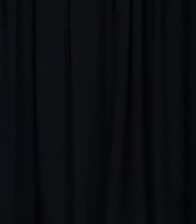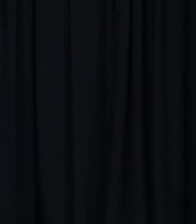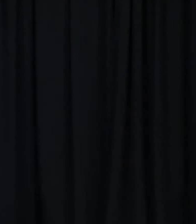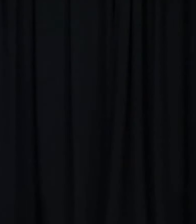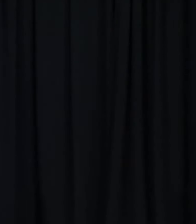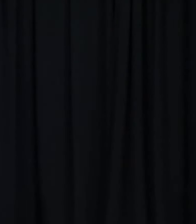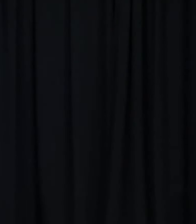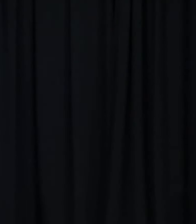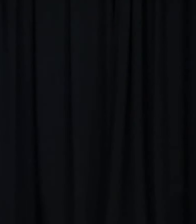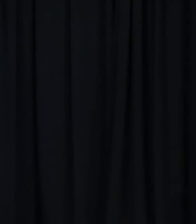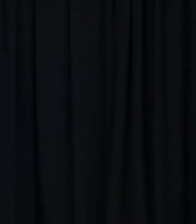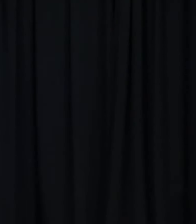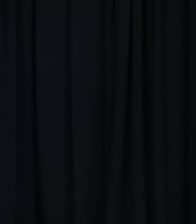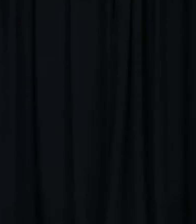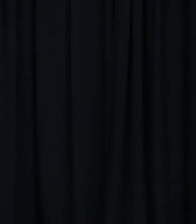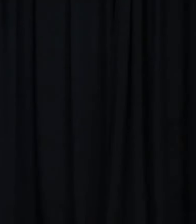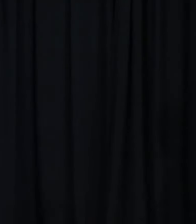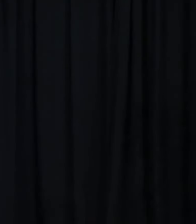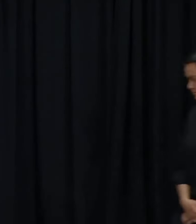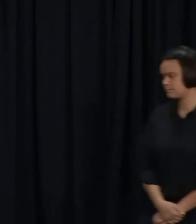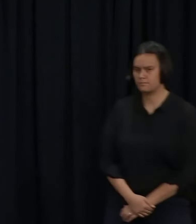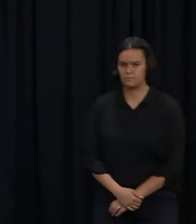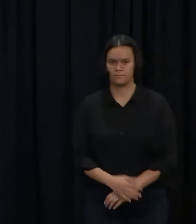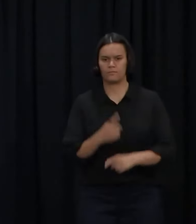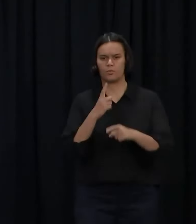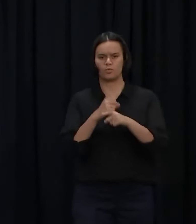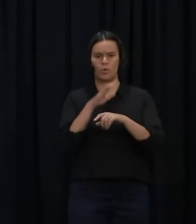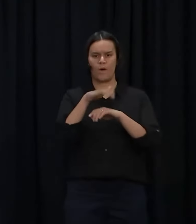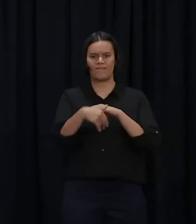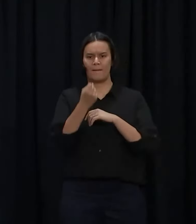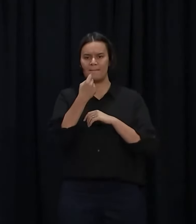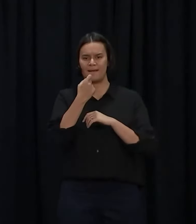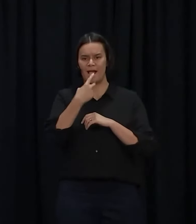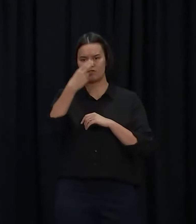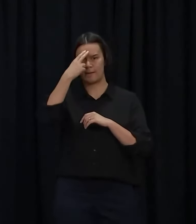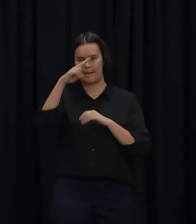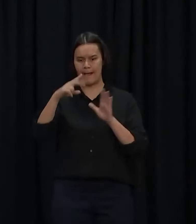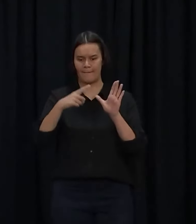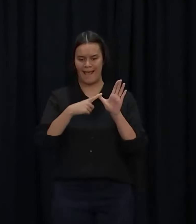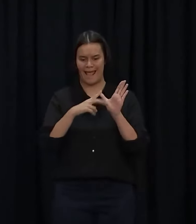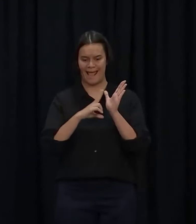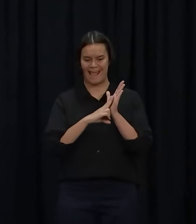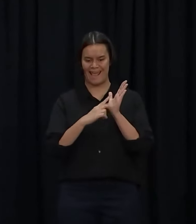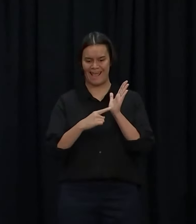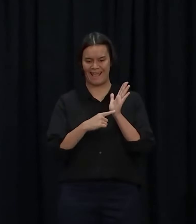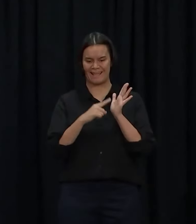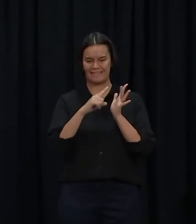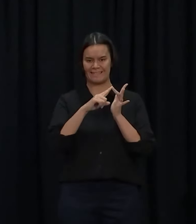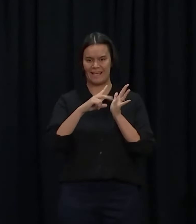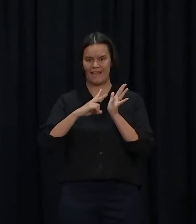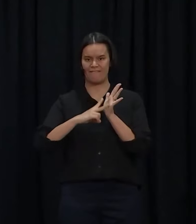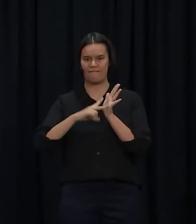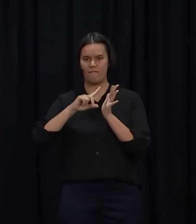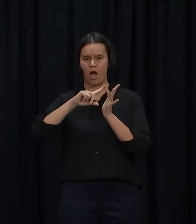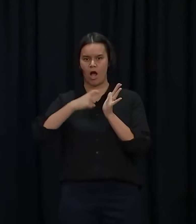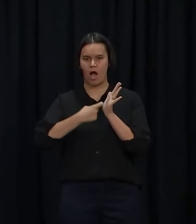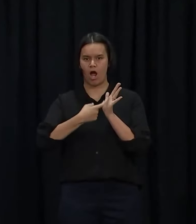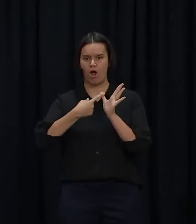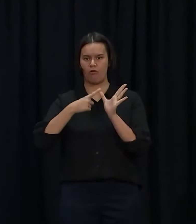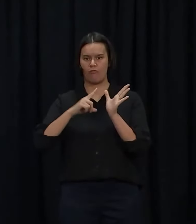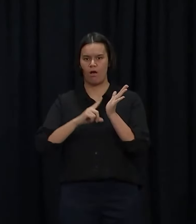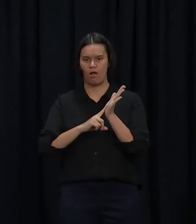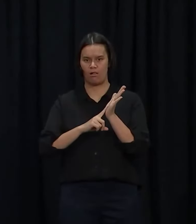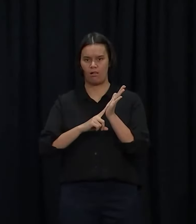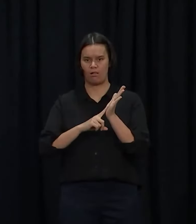sooner? So you'll know that we acted very quickly on antivirals, often putting in